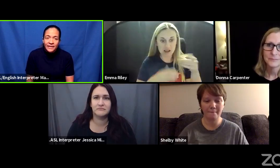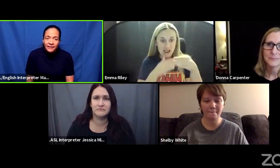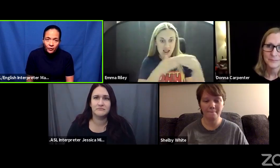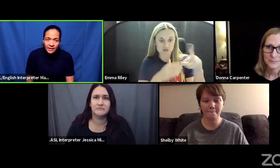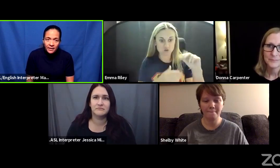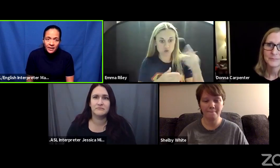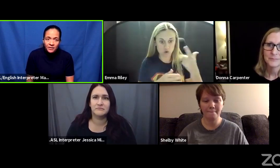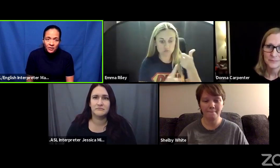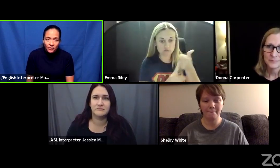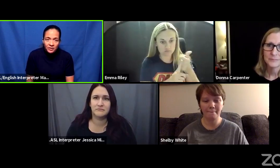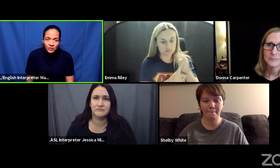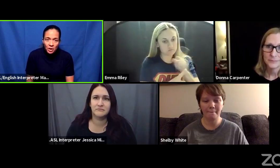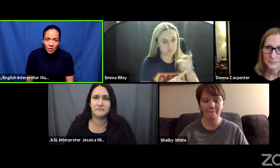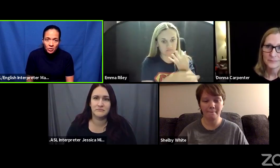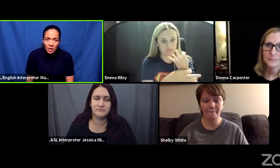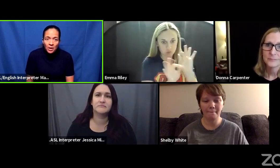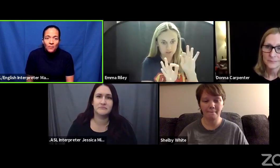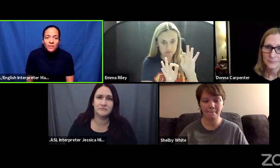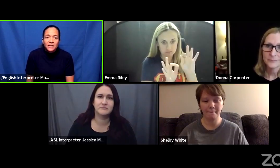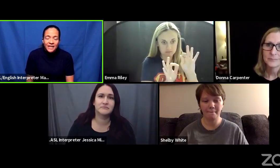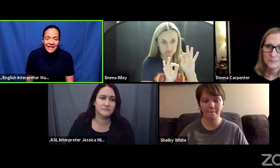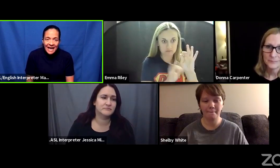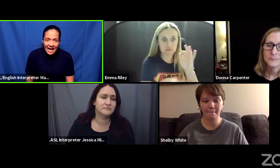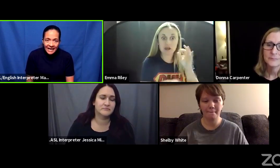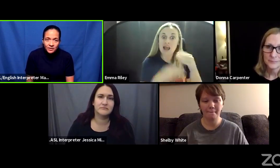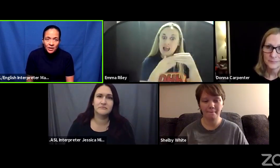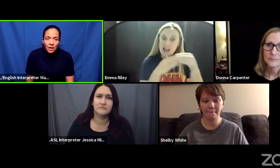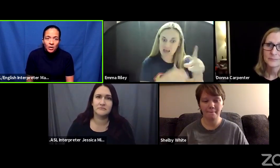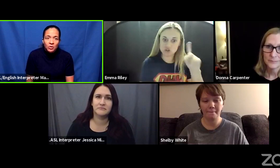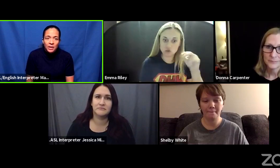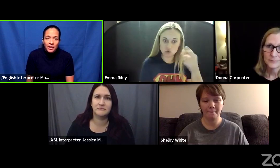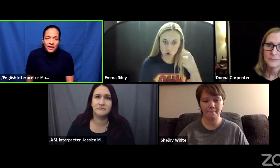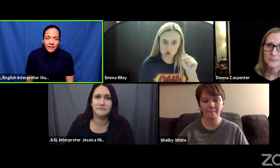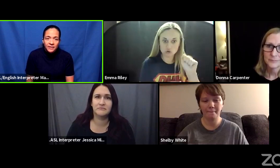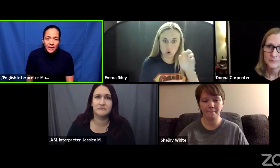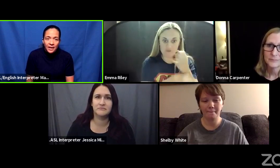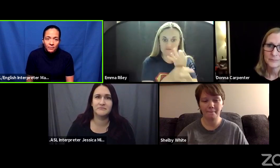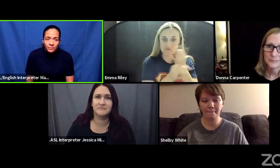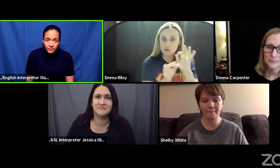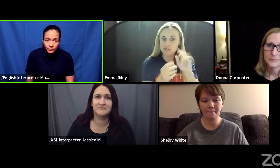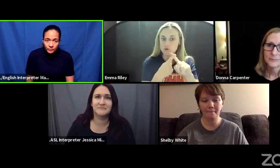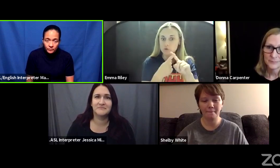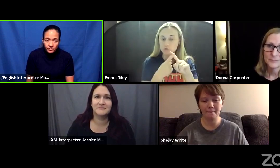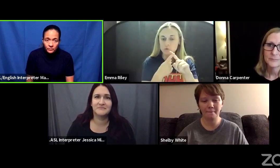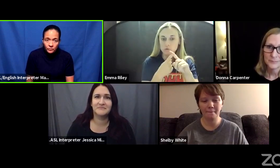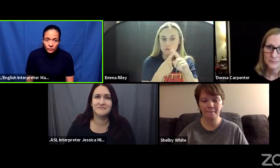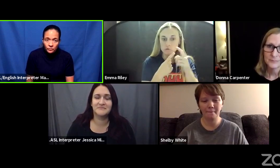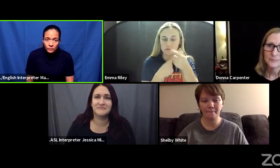is different than a service dog because a guide dog is